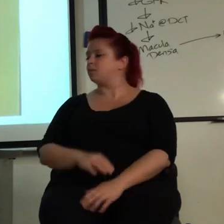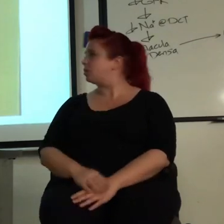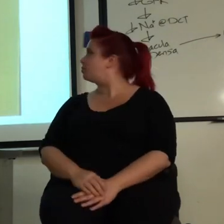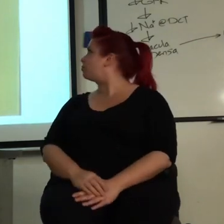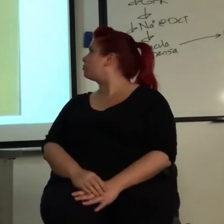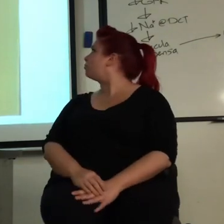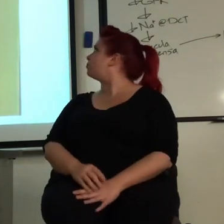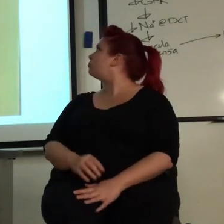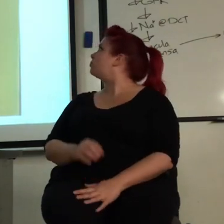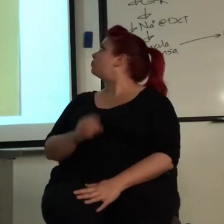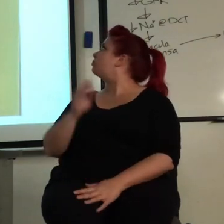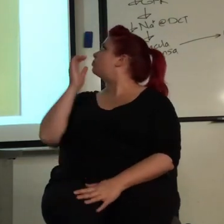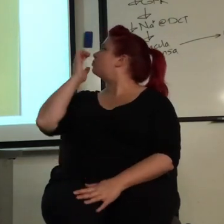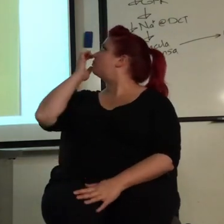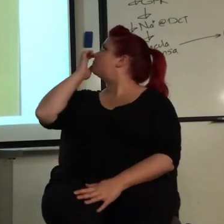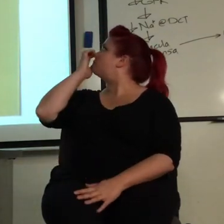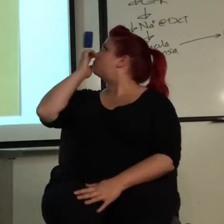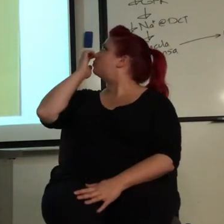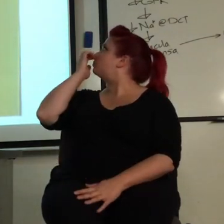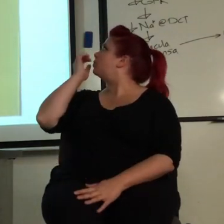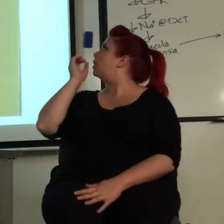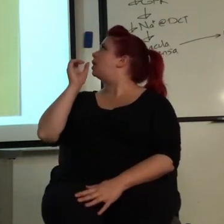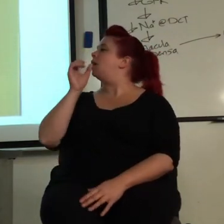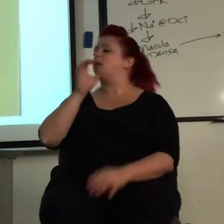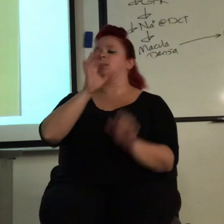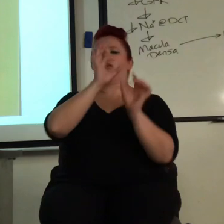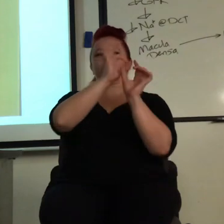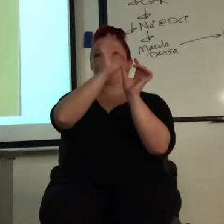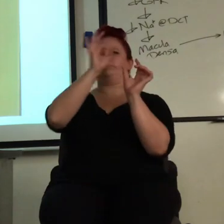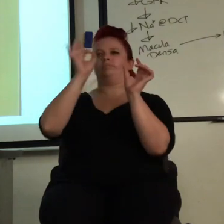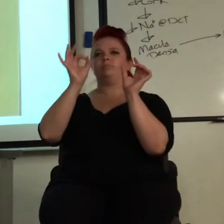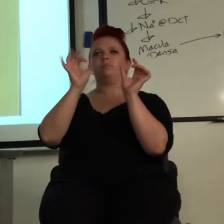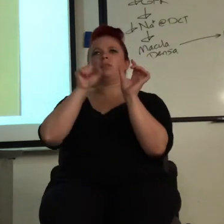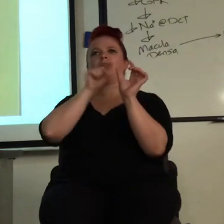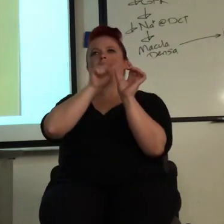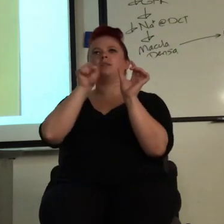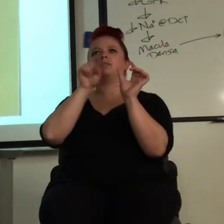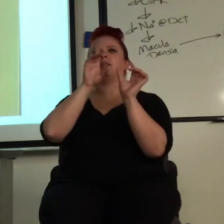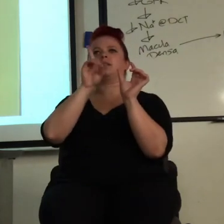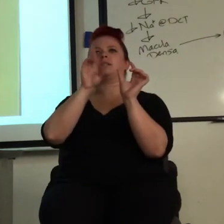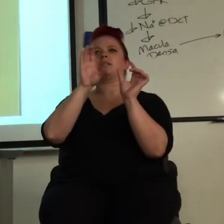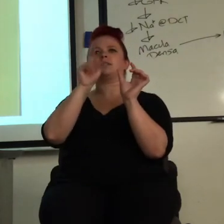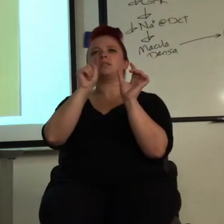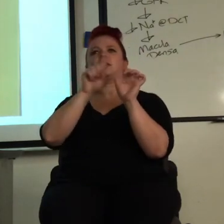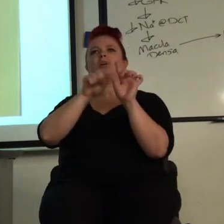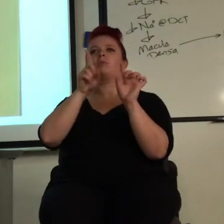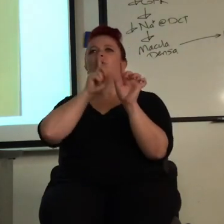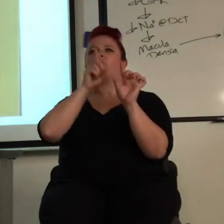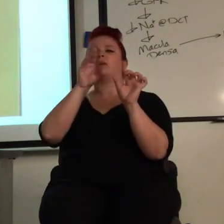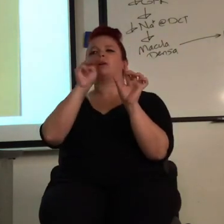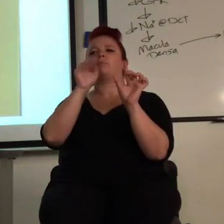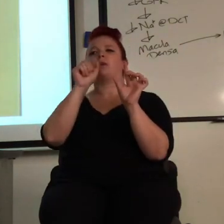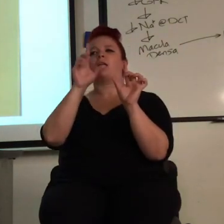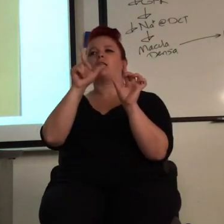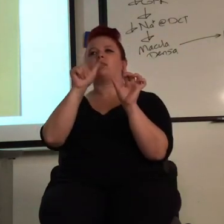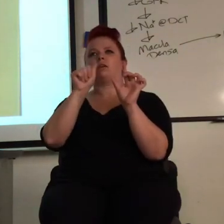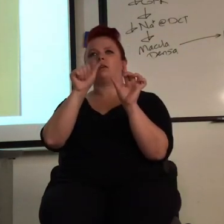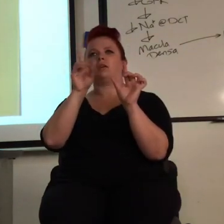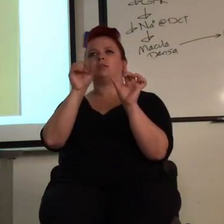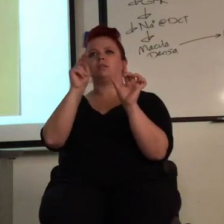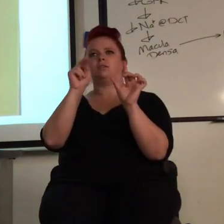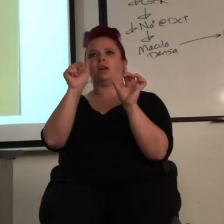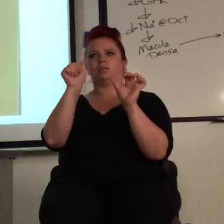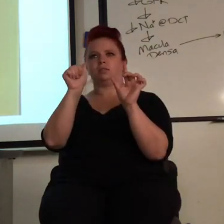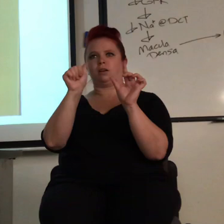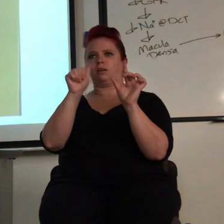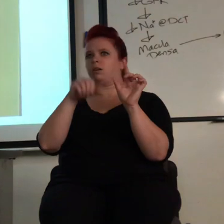That's what they're trying to show you there. There is the DCT, but really, what is it? Macula densa.